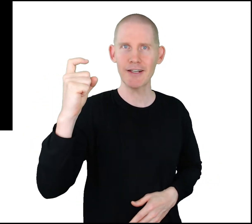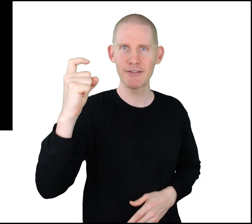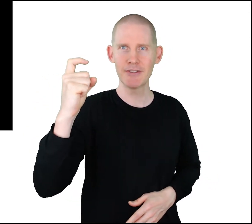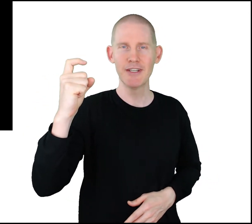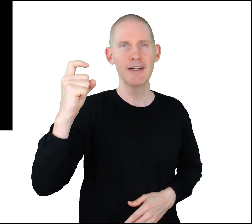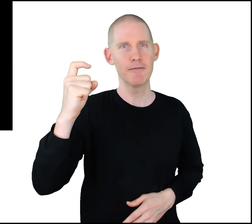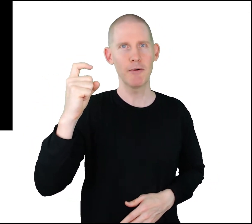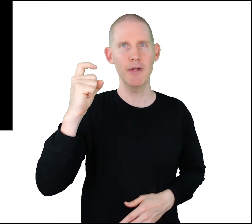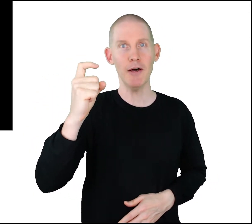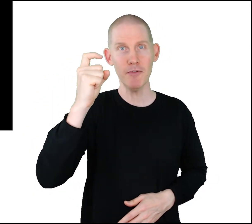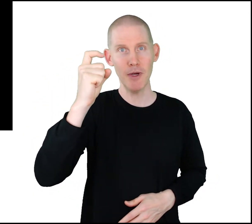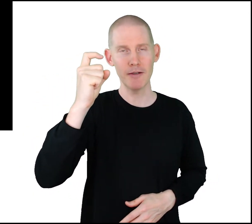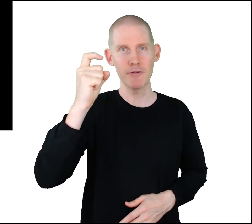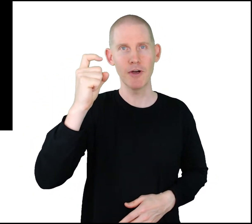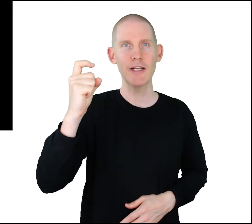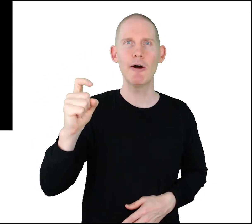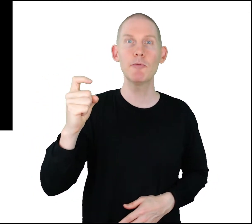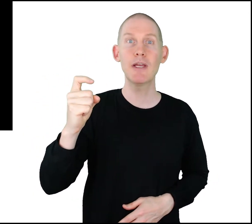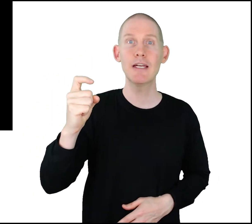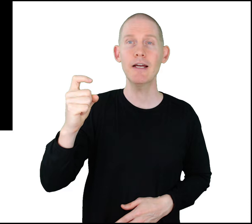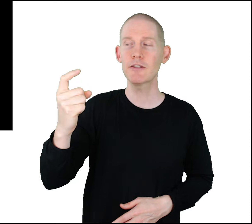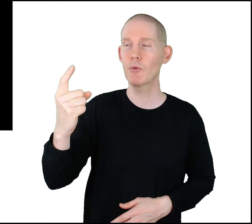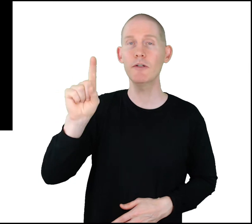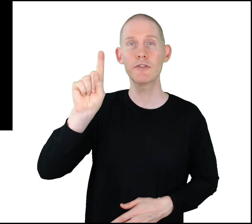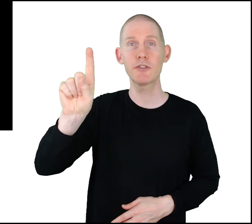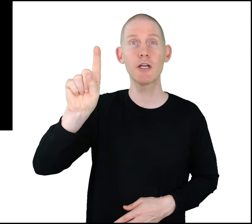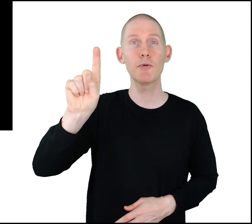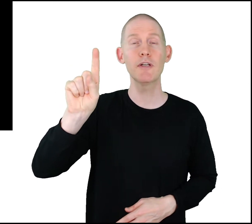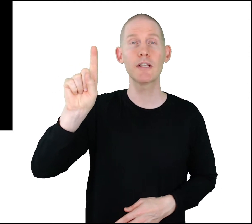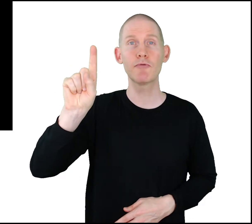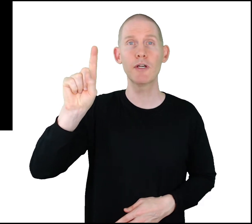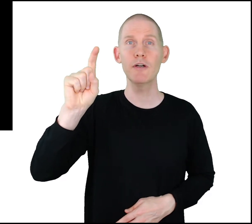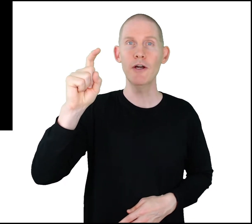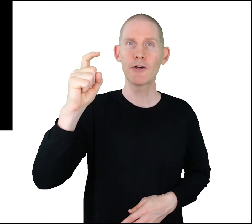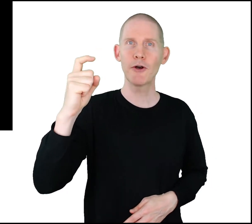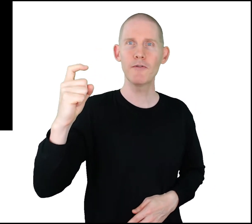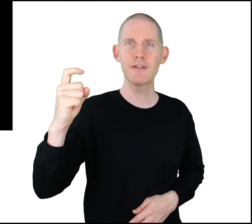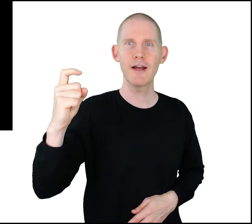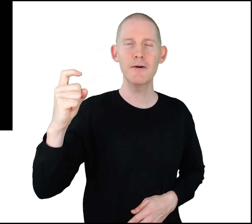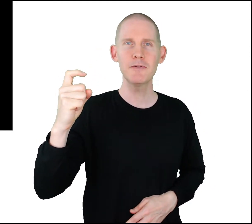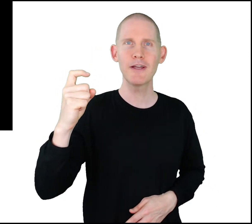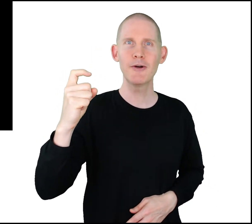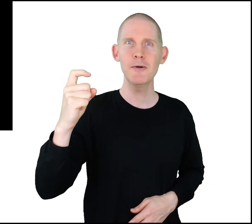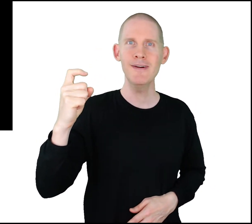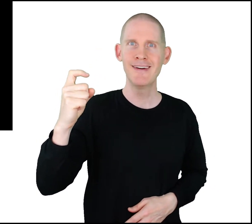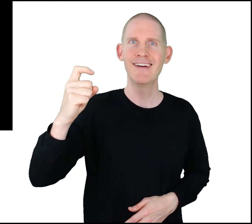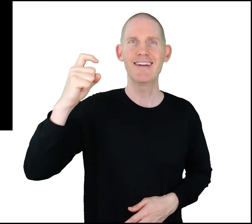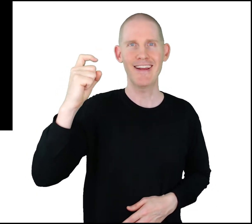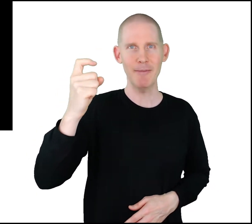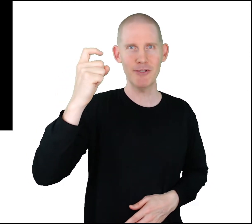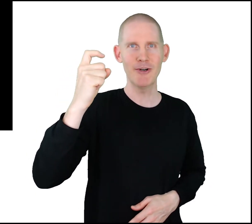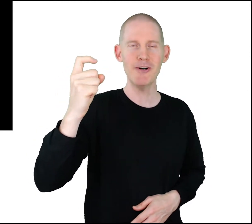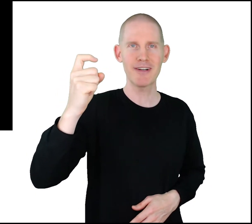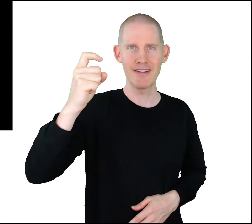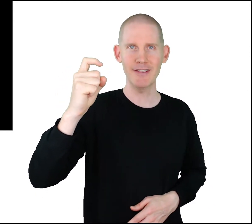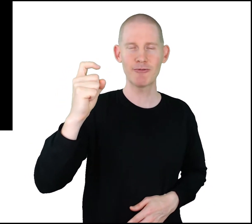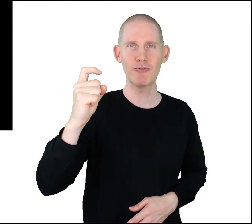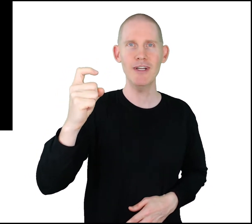X from the alphabet, right? How do you make an X? Well, just stick up your index finger, curve it down like who? Captain Hook. That's right.